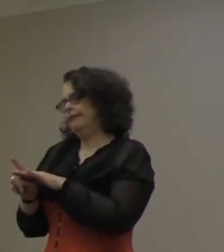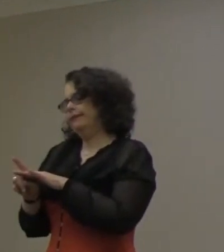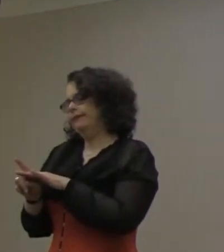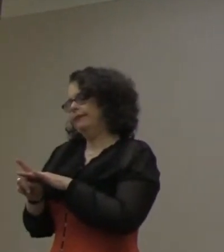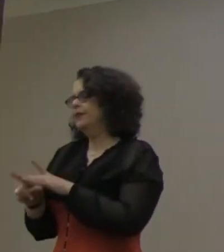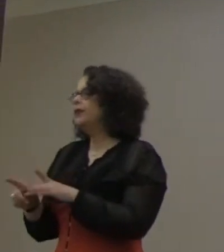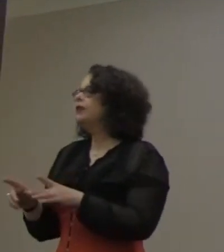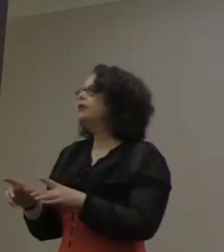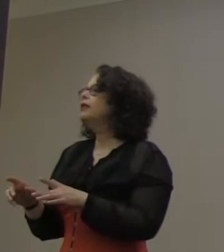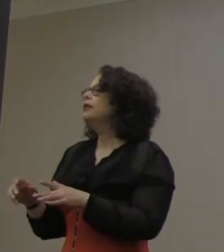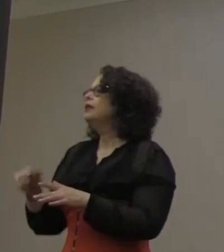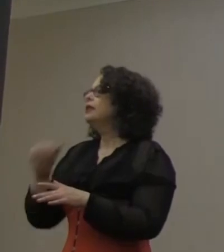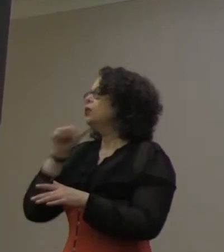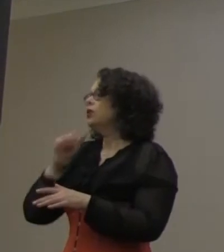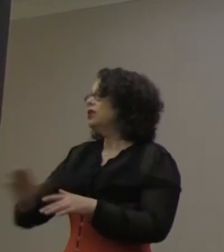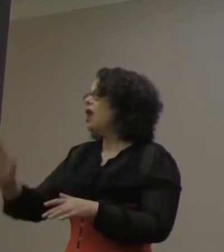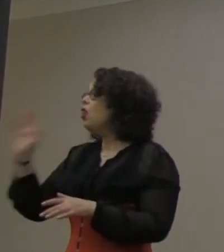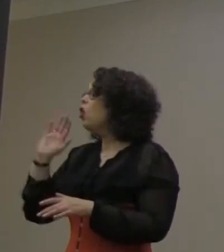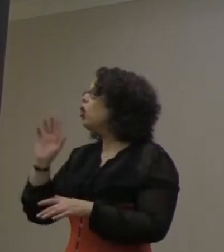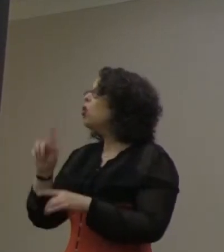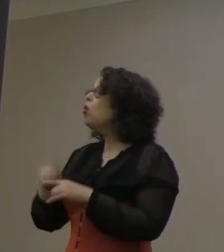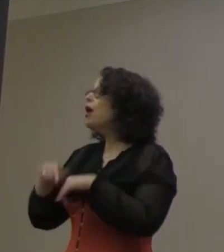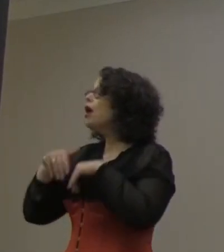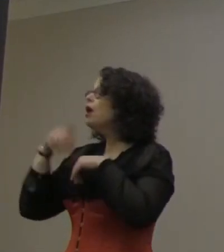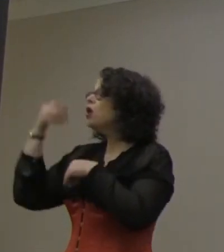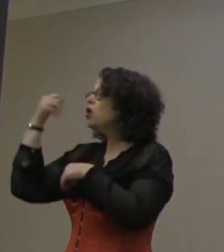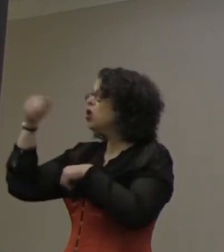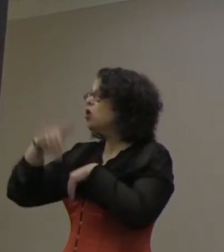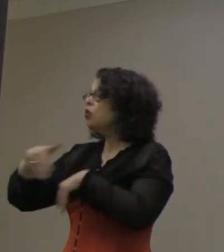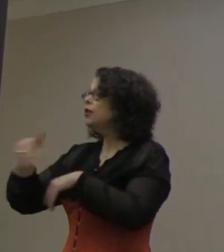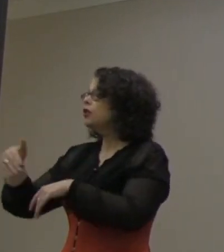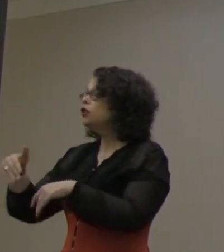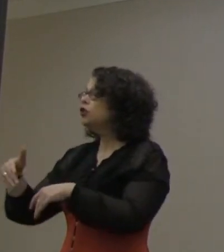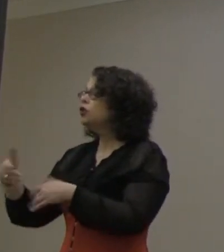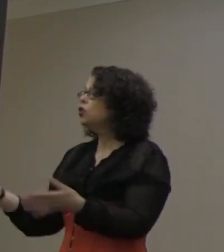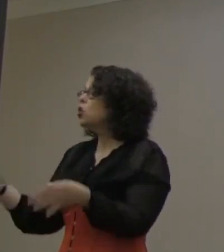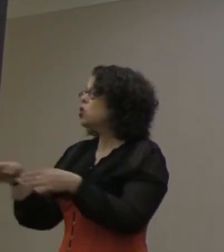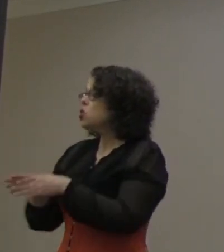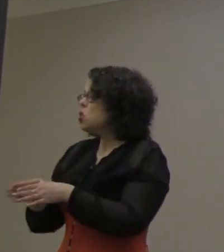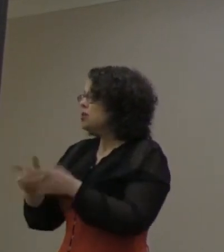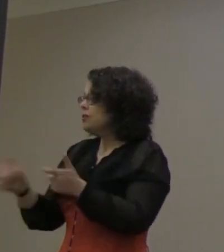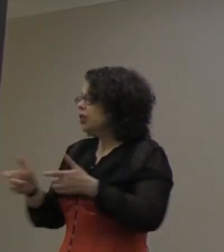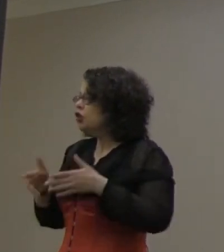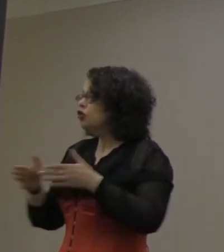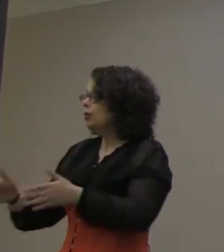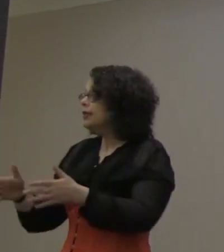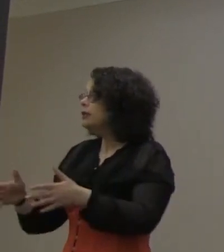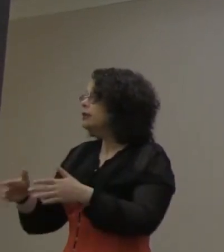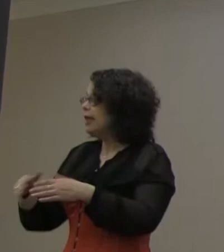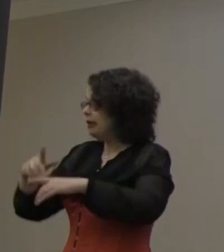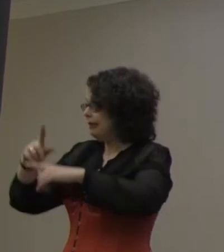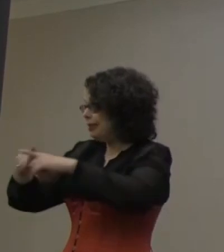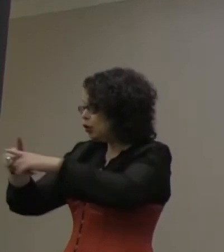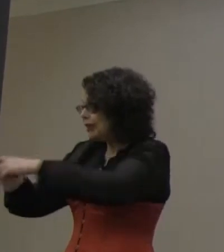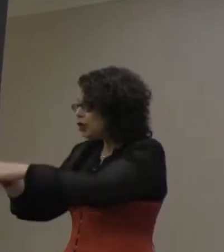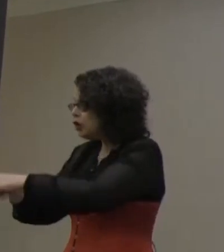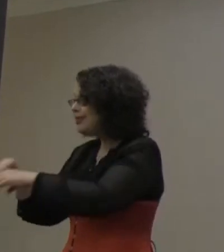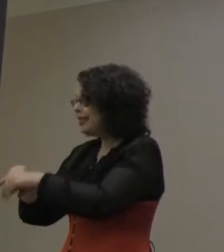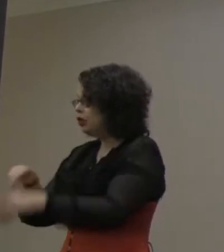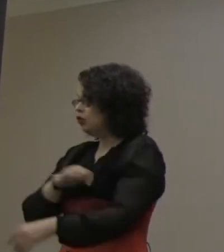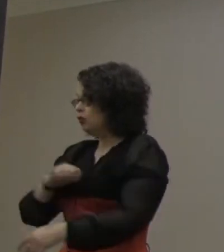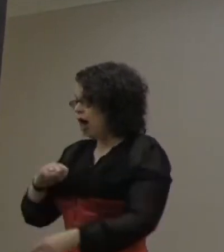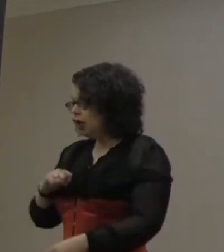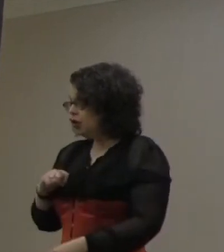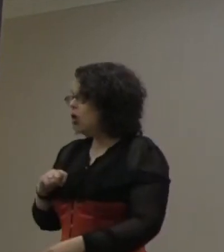It was not that long ago when protesters shut down major streets and intersections in